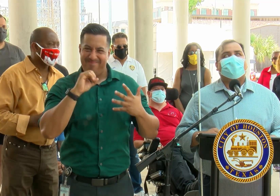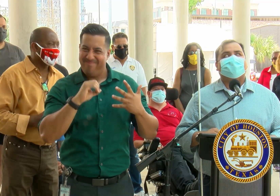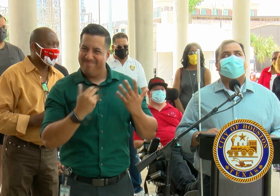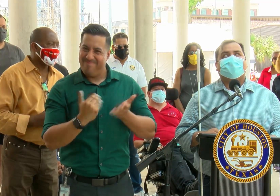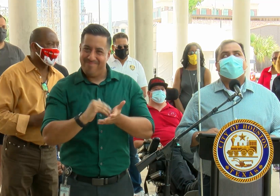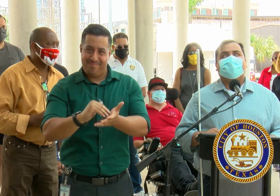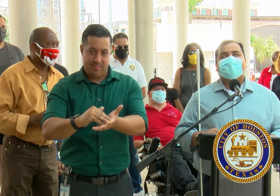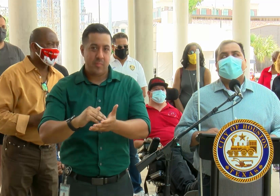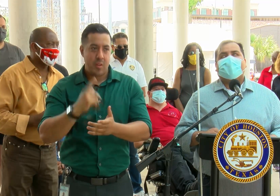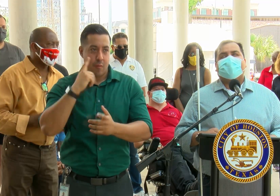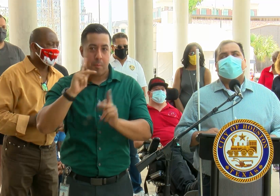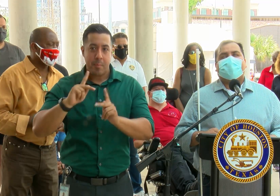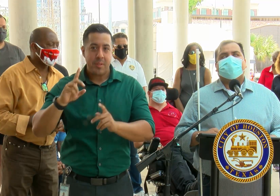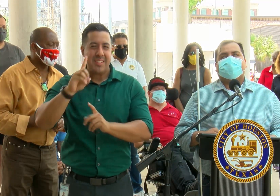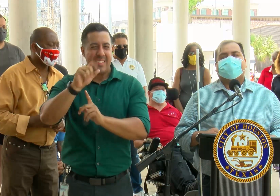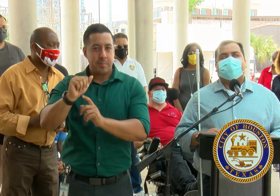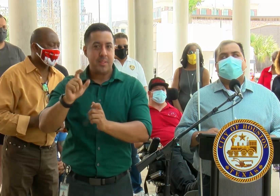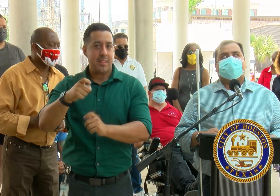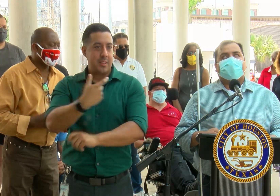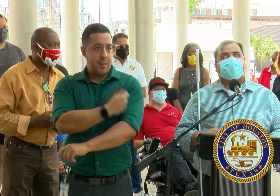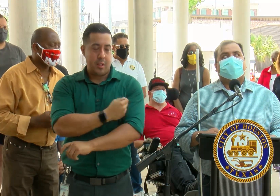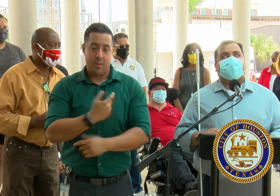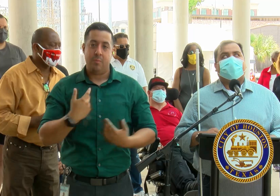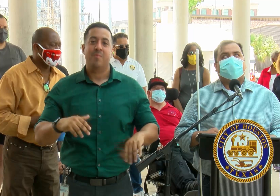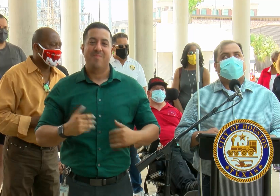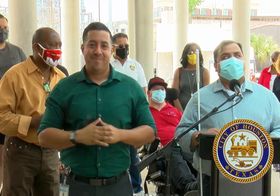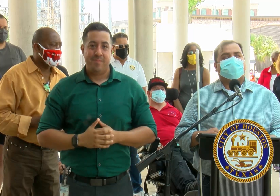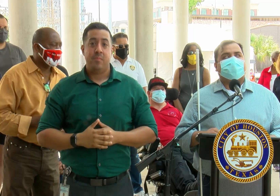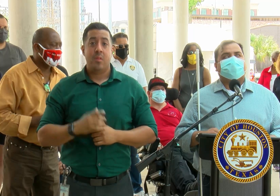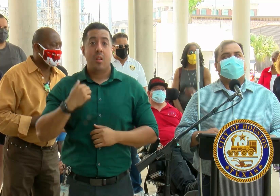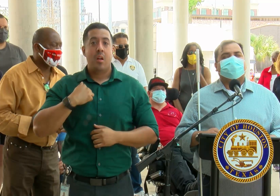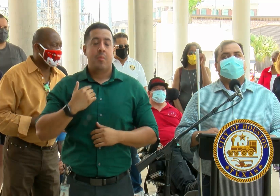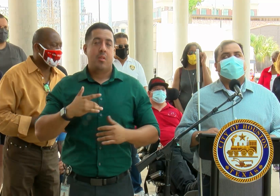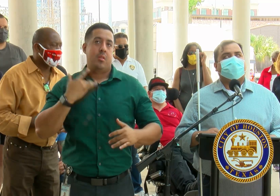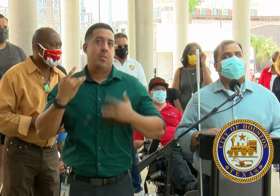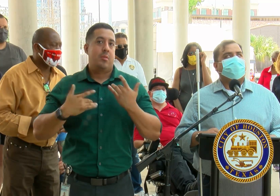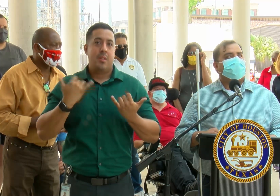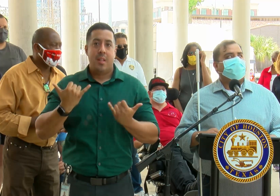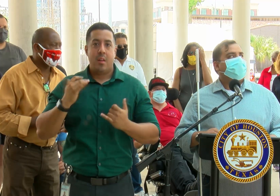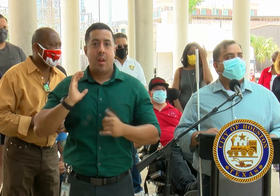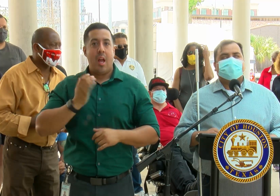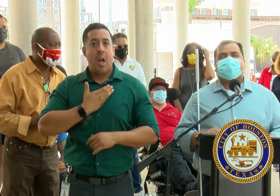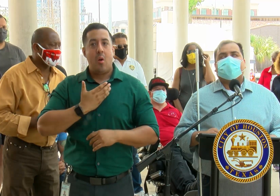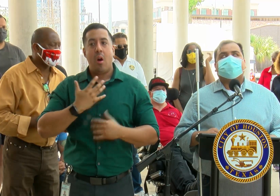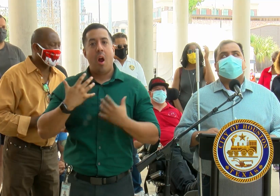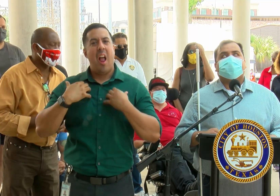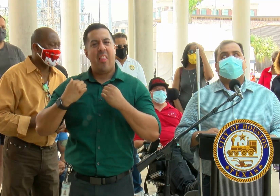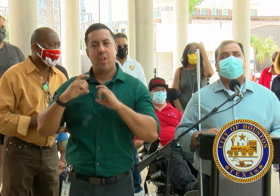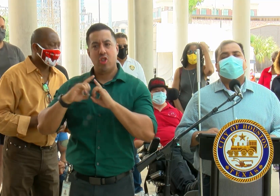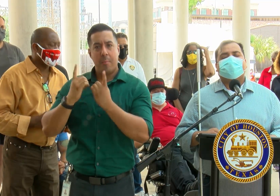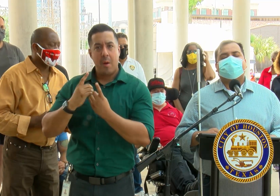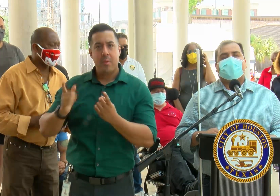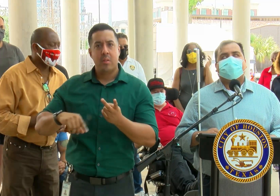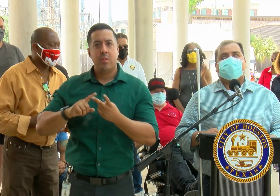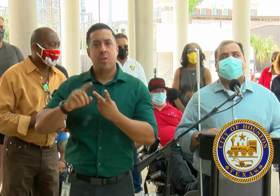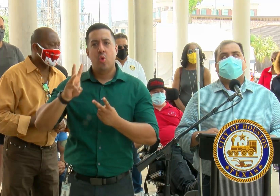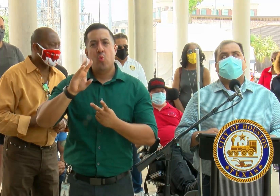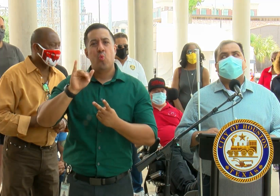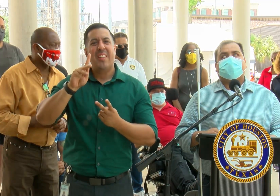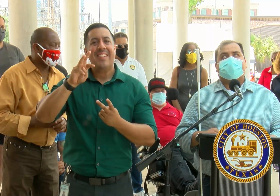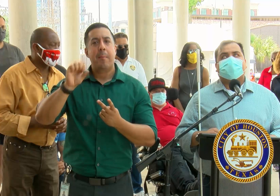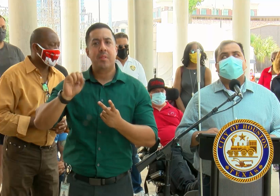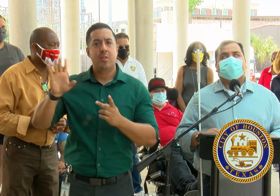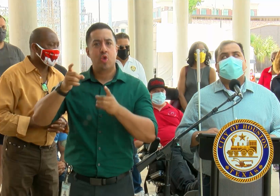disabilities vaccinated. And I'm thrilled that our partners at the Houston Health Department, Director Williams and his staff have